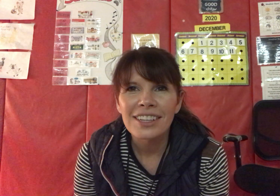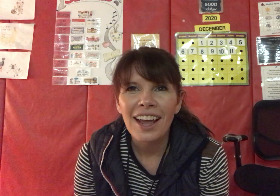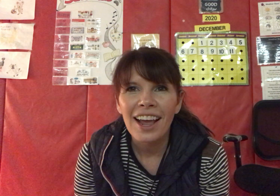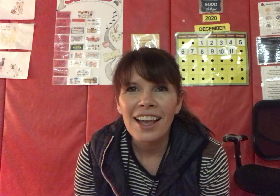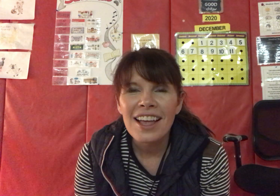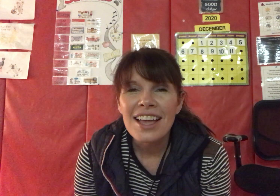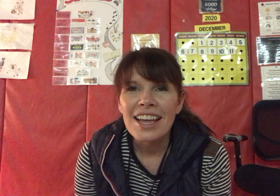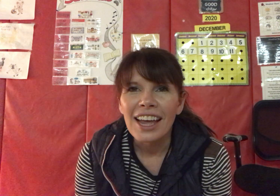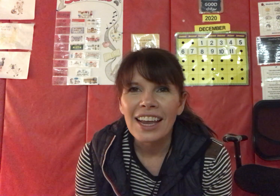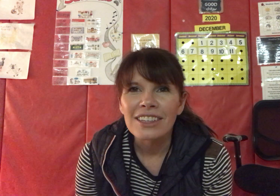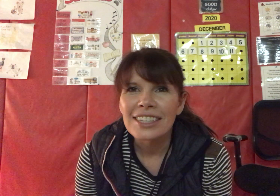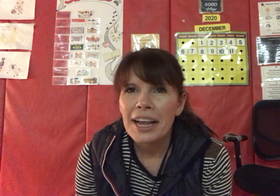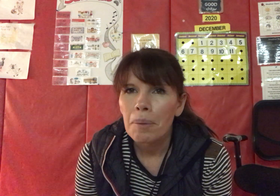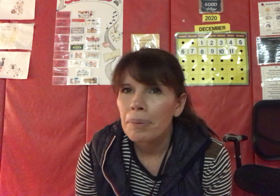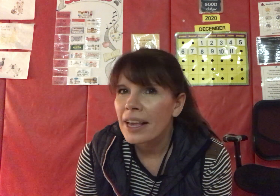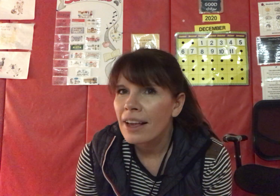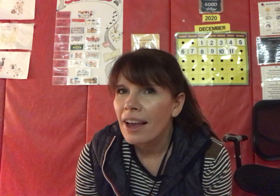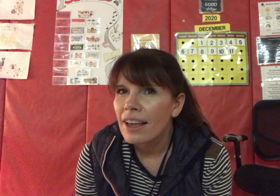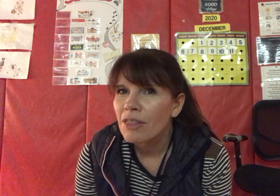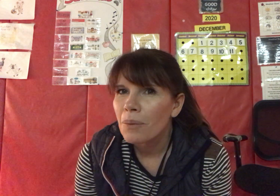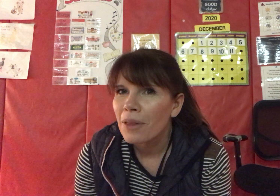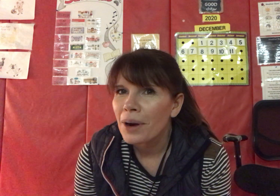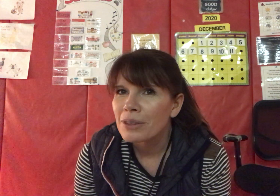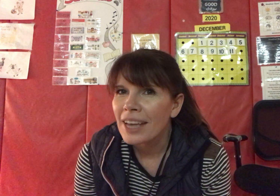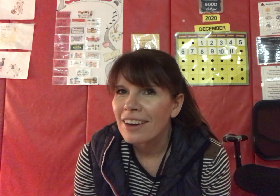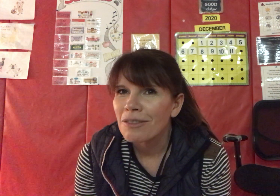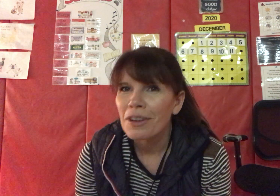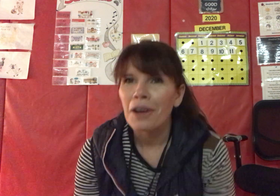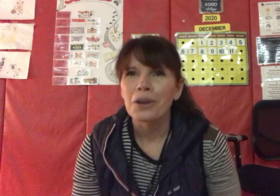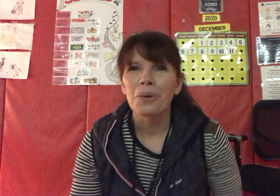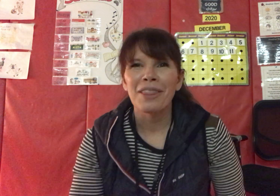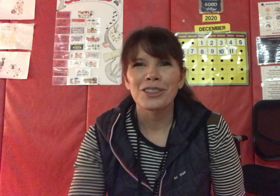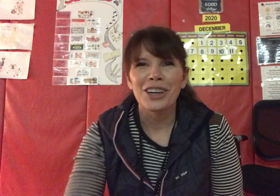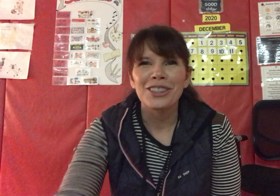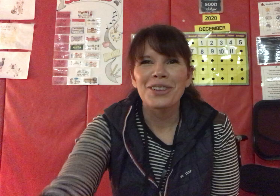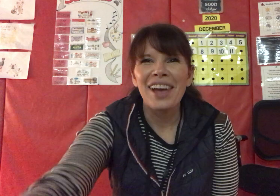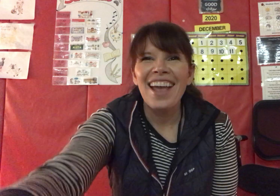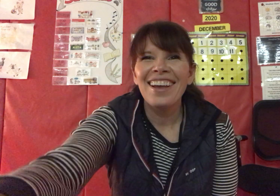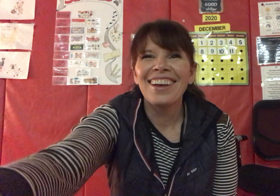today. And take a peek at the weather outside and fill out your weather charts, okay?